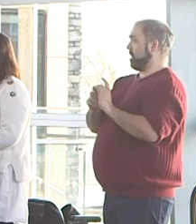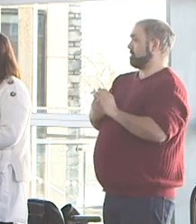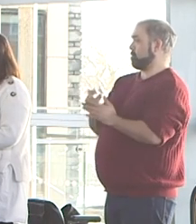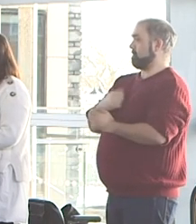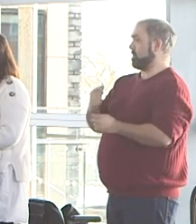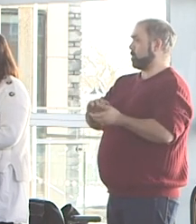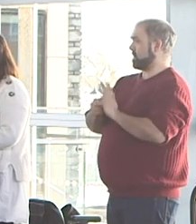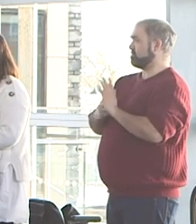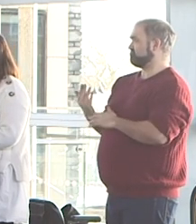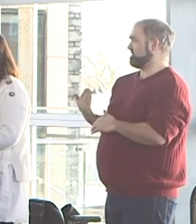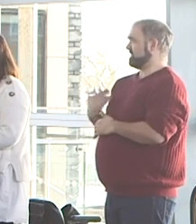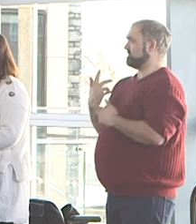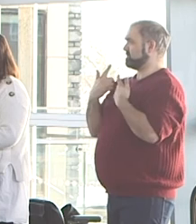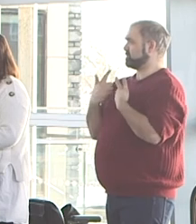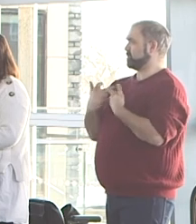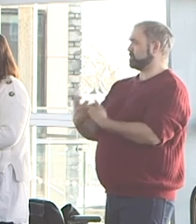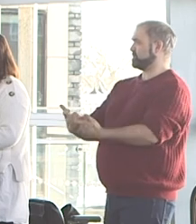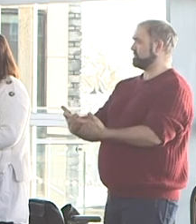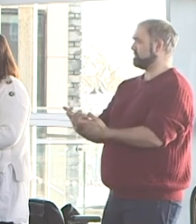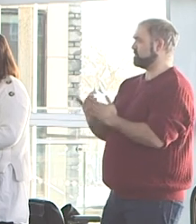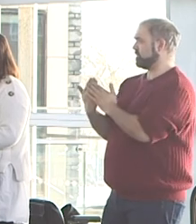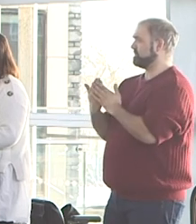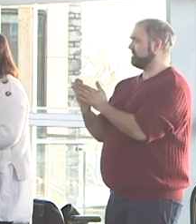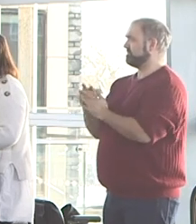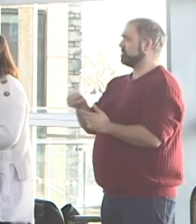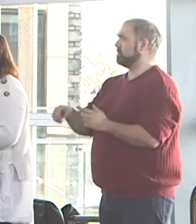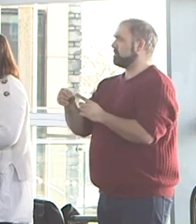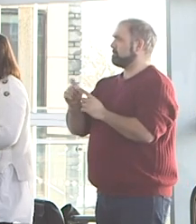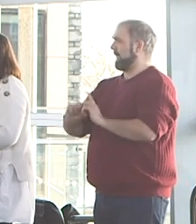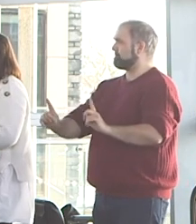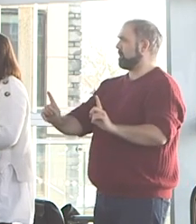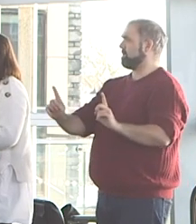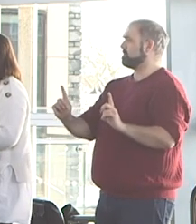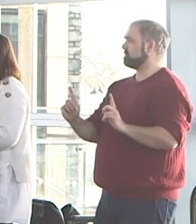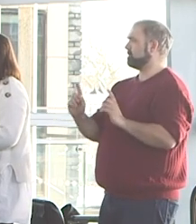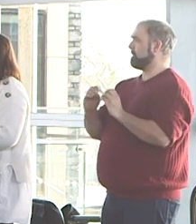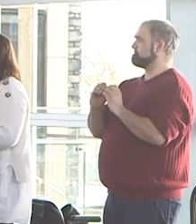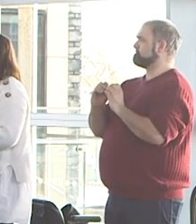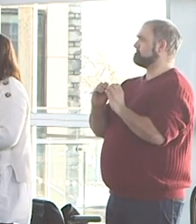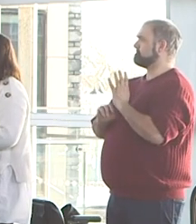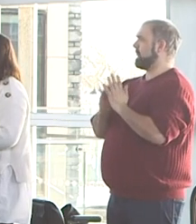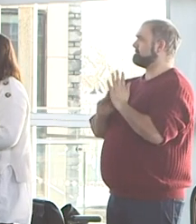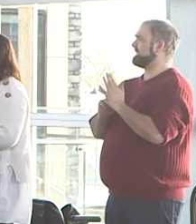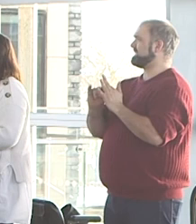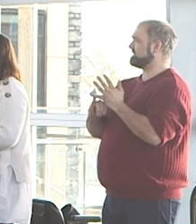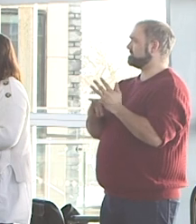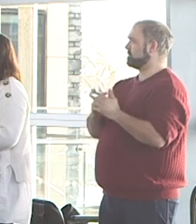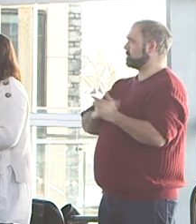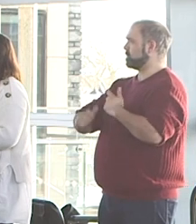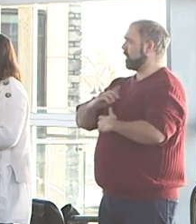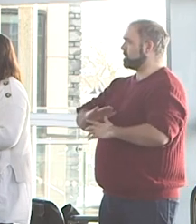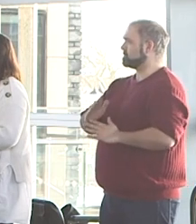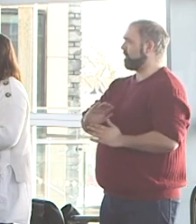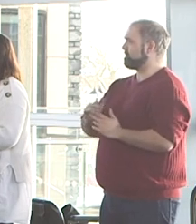organisation. Mm-hmm. Recently, I did a study in regards to the people's bullying and misconduct survey, finding that the